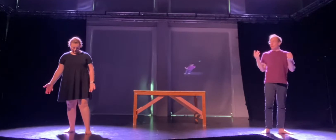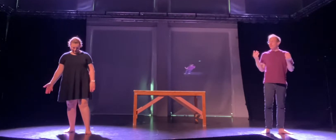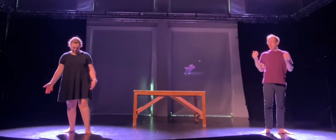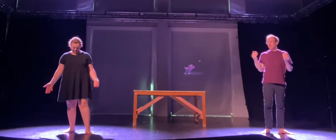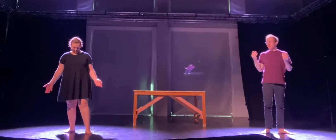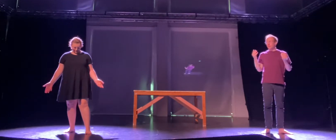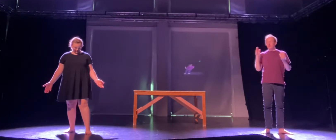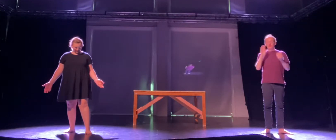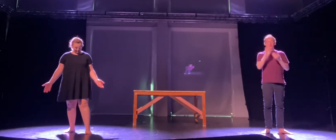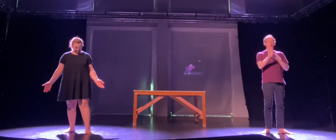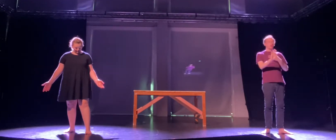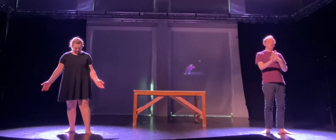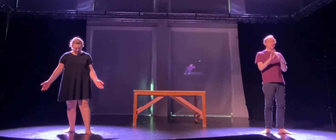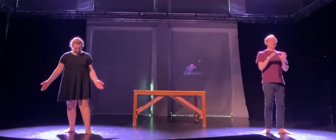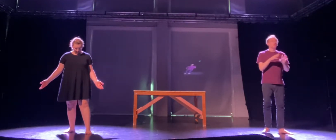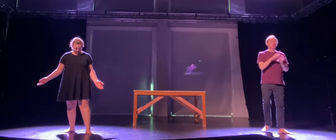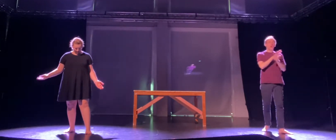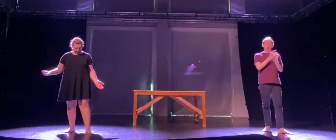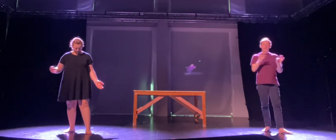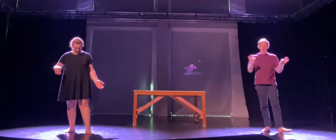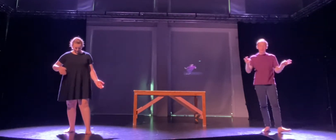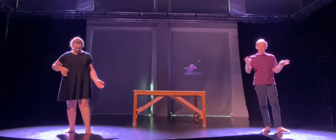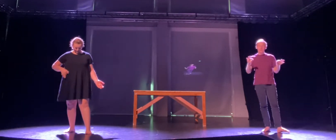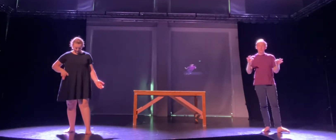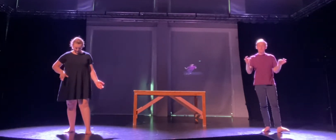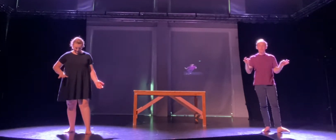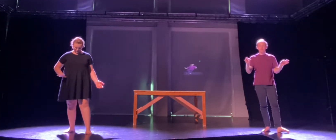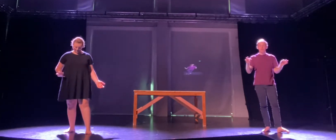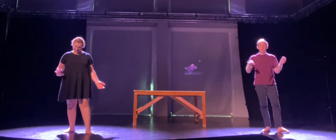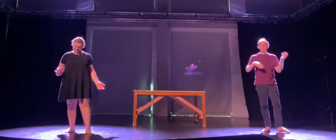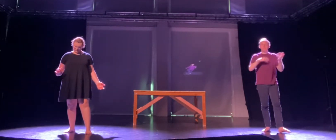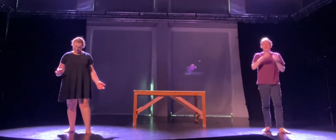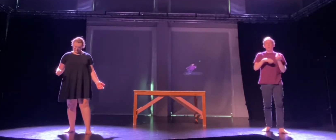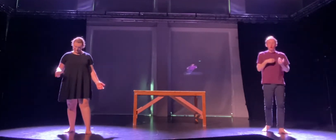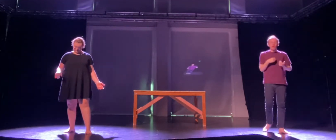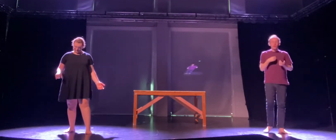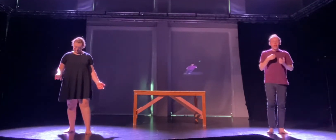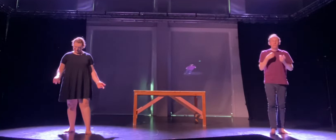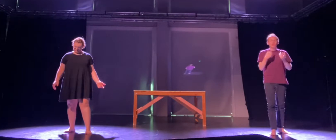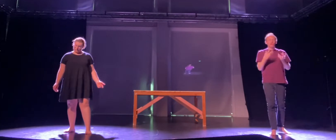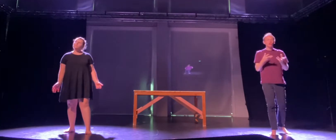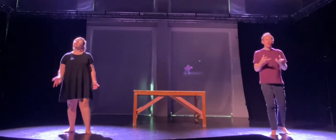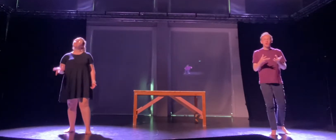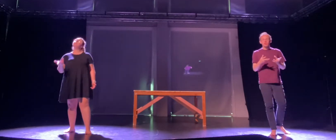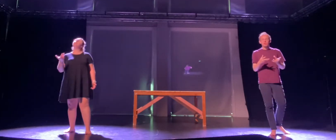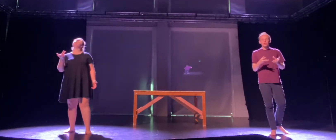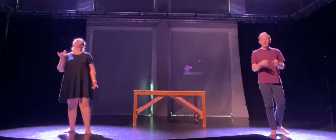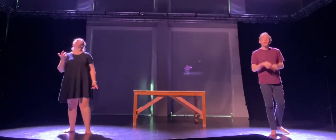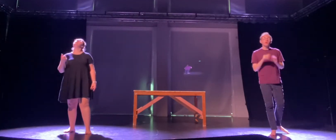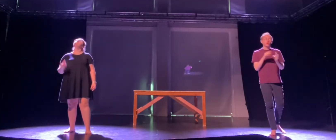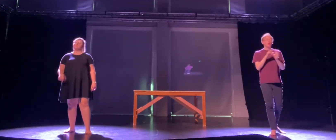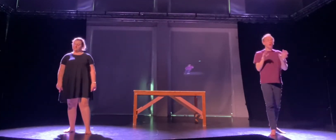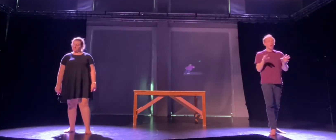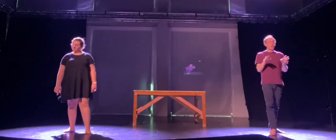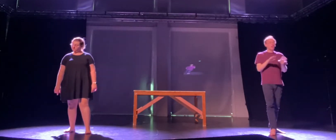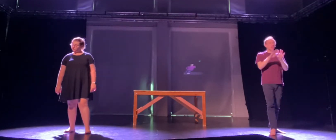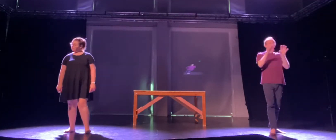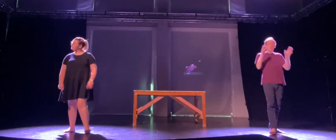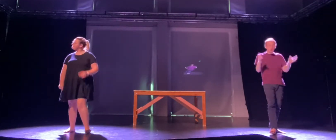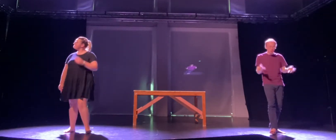However, we can't make it back into the piece of string because they are what are known as unknots. Now an unknot is a closed loop.